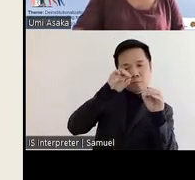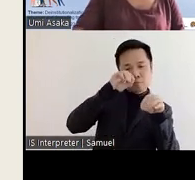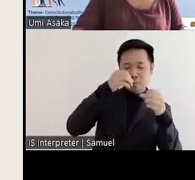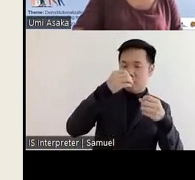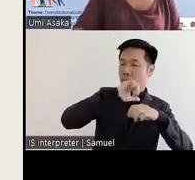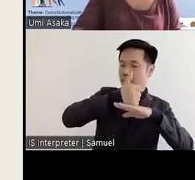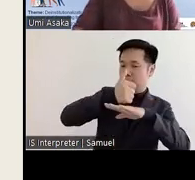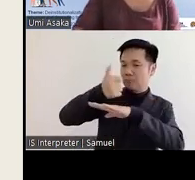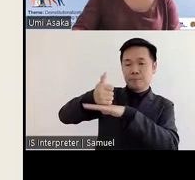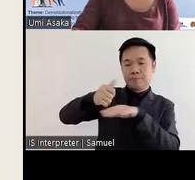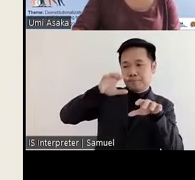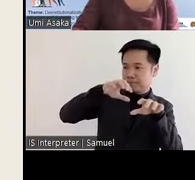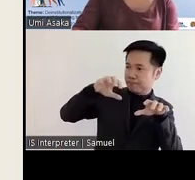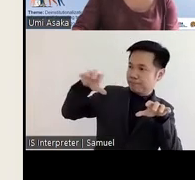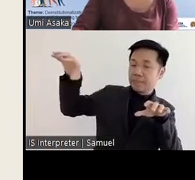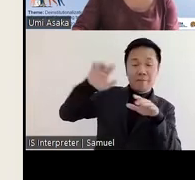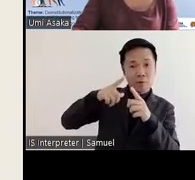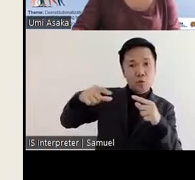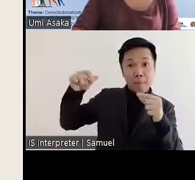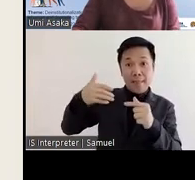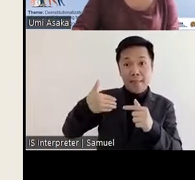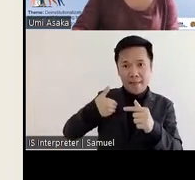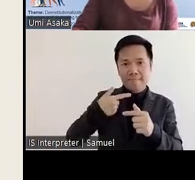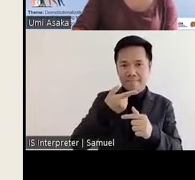people. Next slide, please.